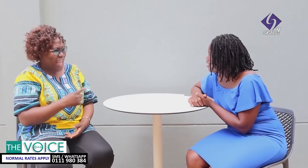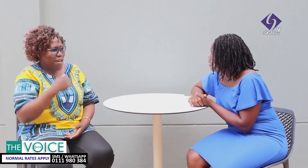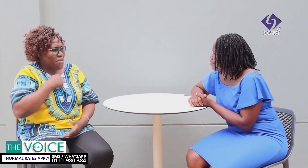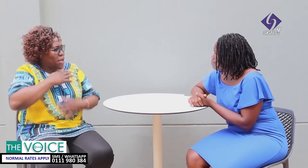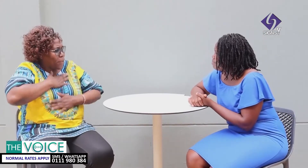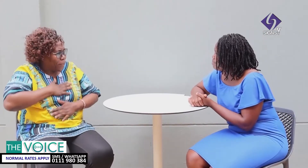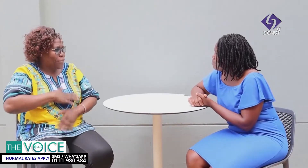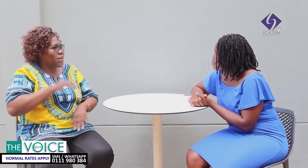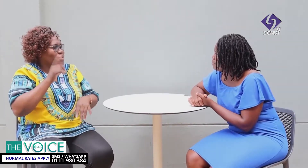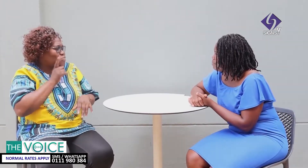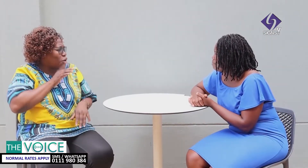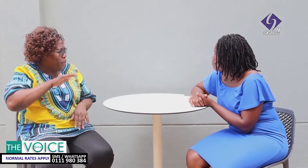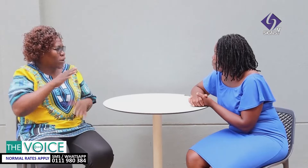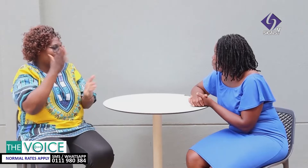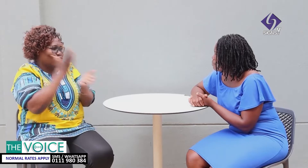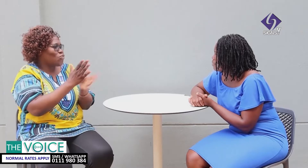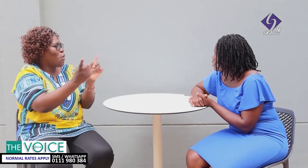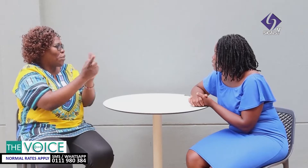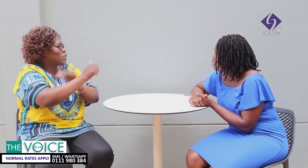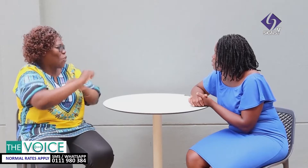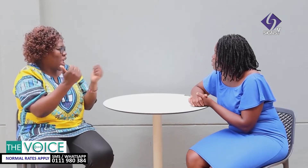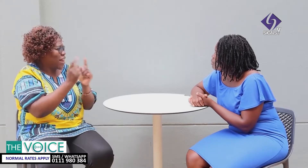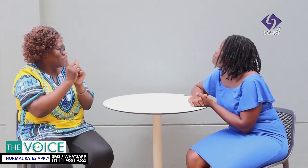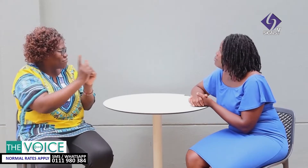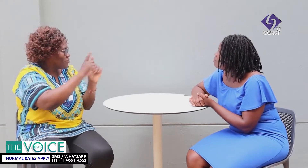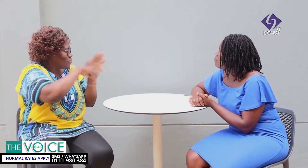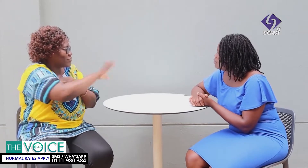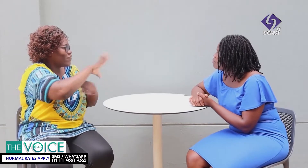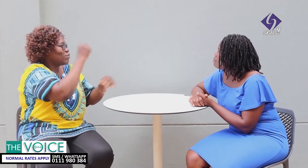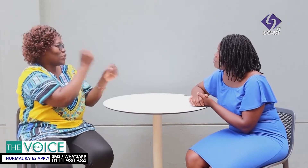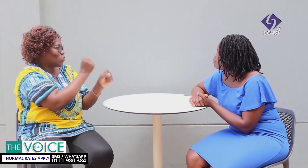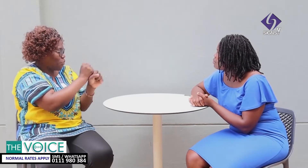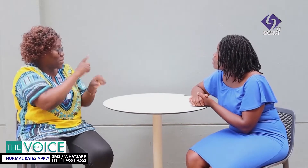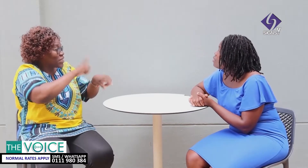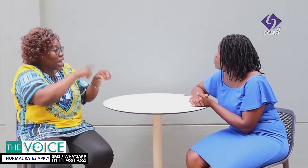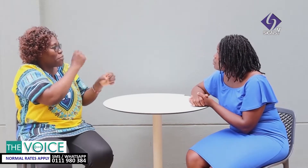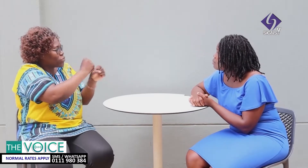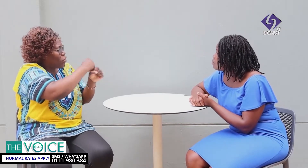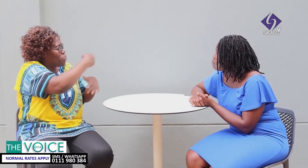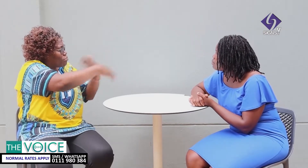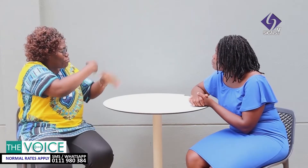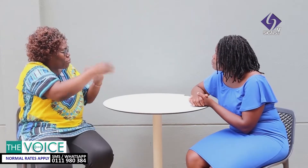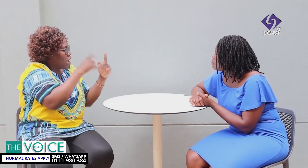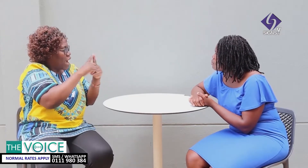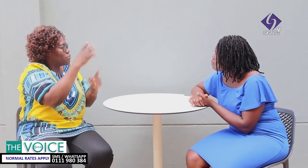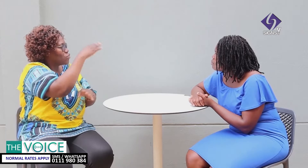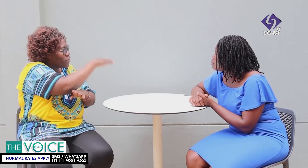to meet them. So early in the morning, I went to the place we had agreed. And I got the job, I worked from morning